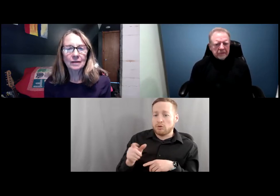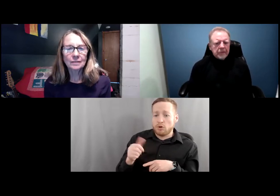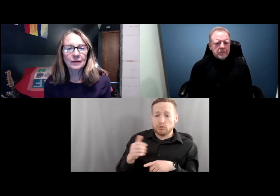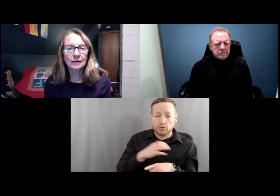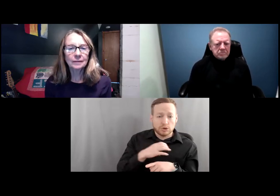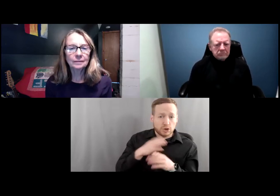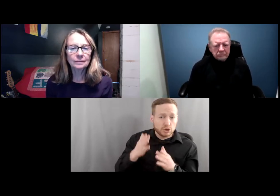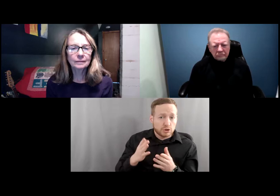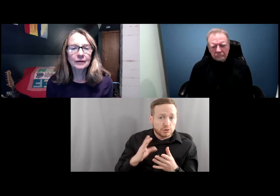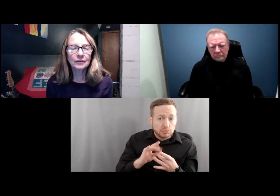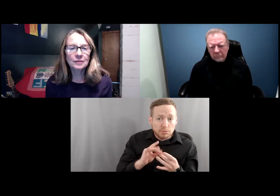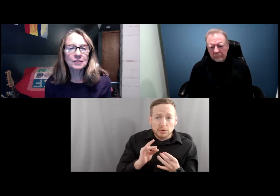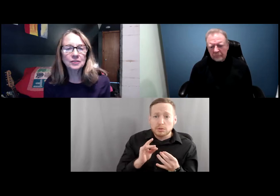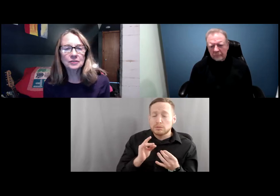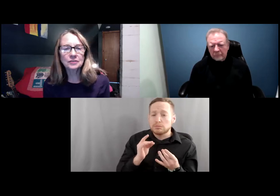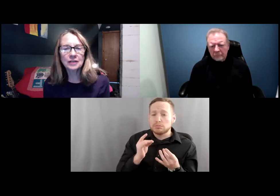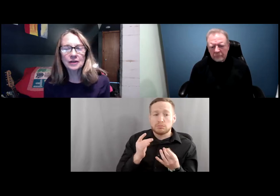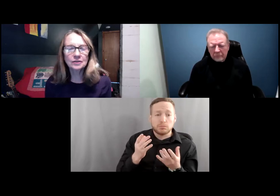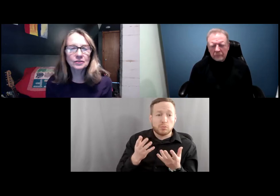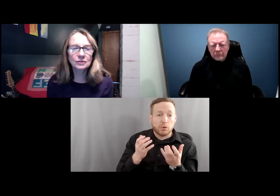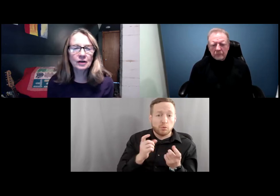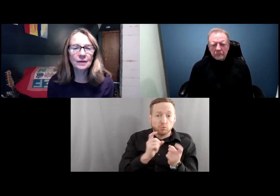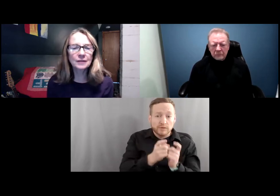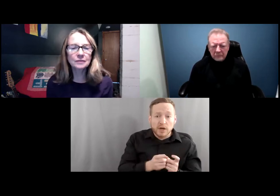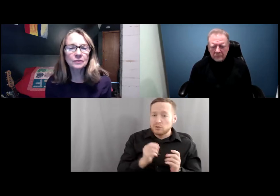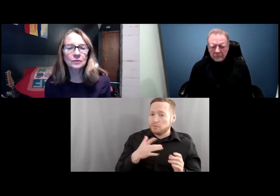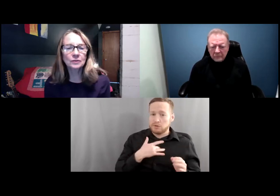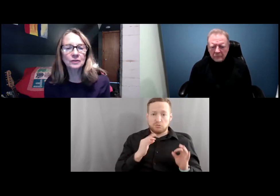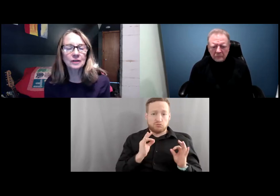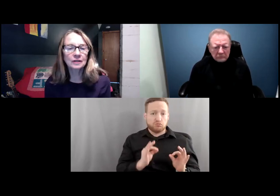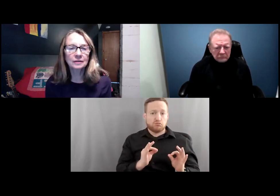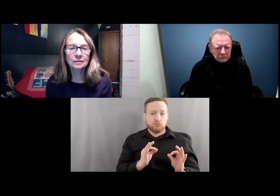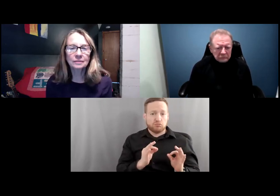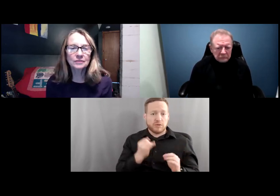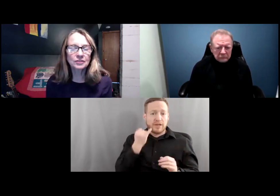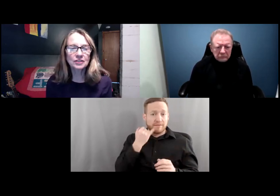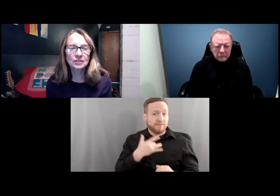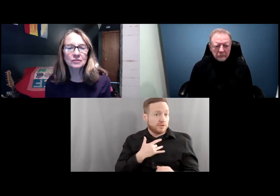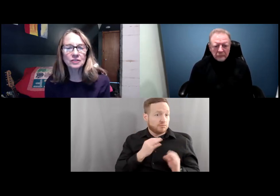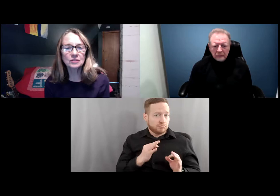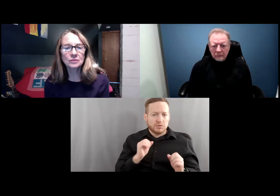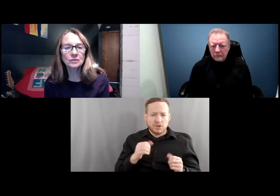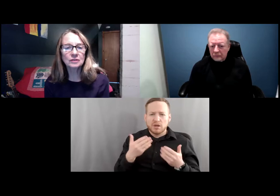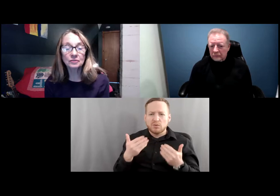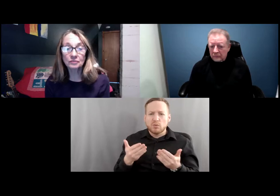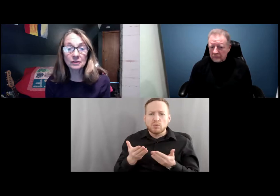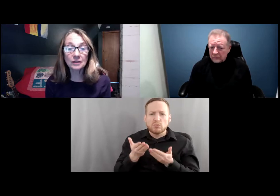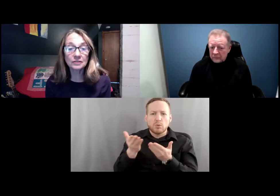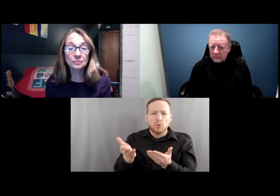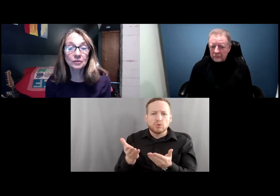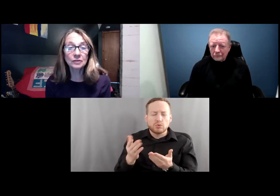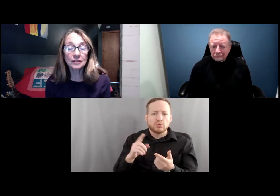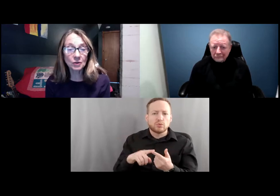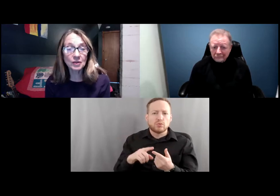Okay, other commissioners care to comment or suggest a revision? Or if you feel like